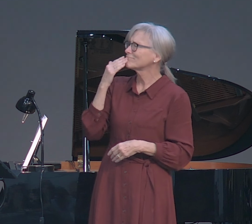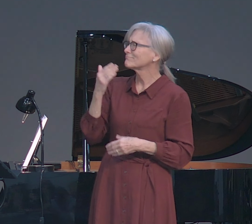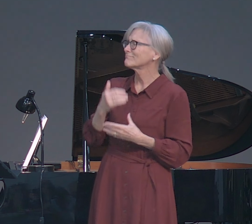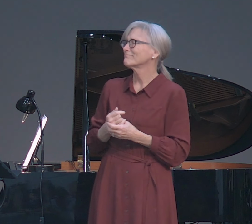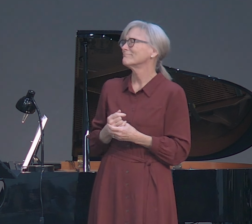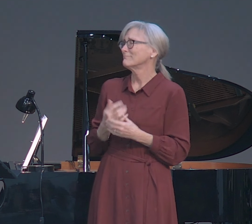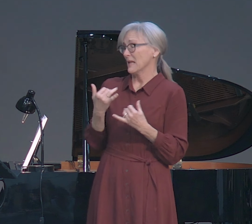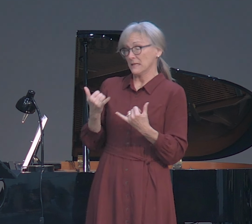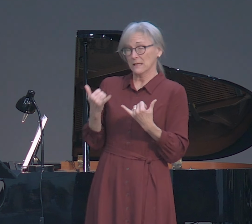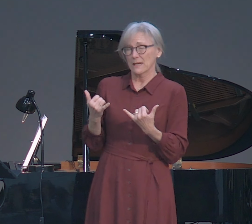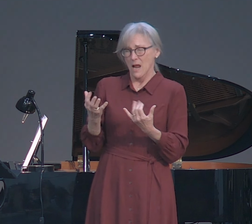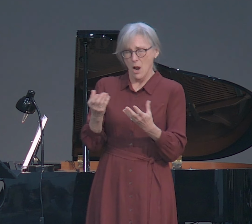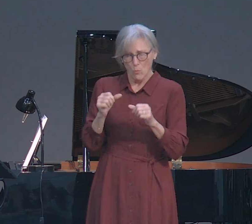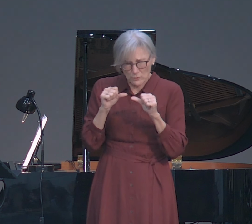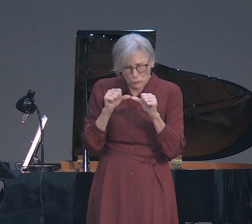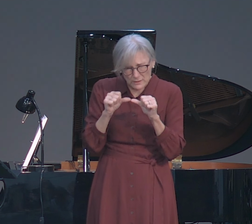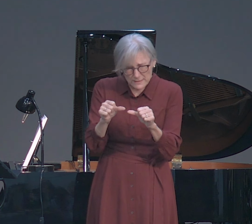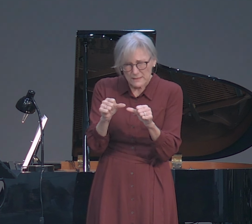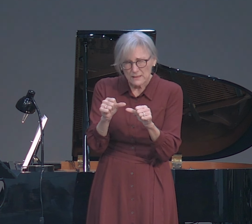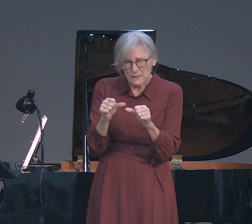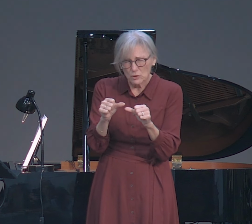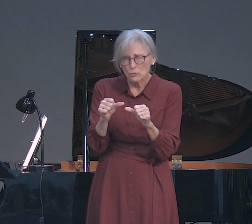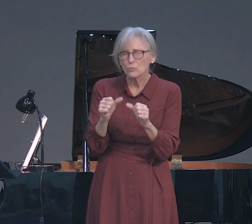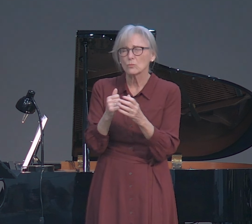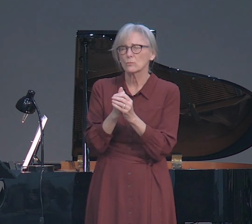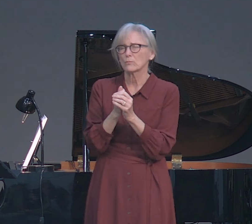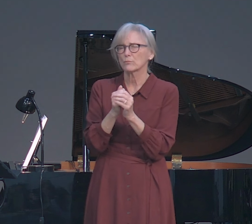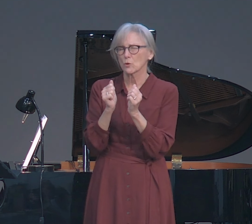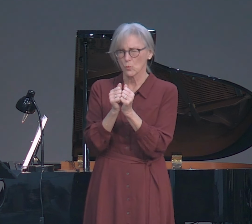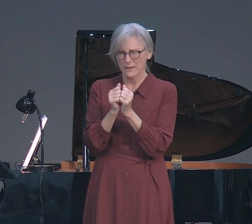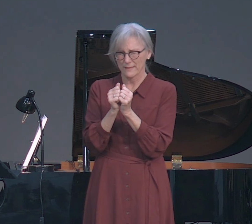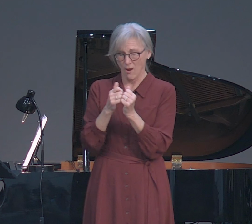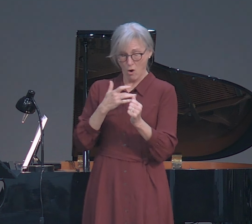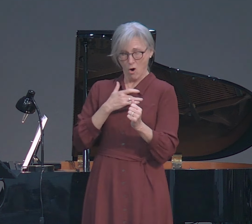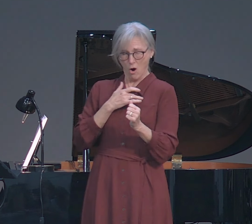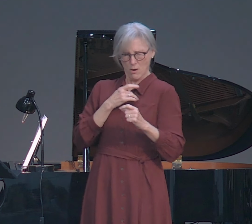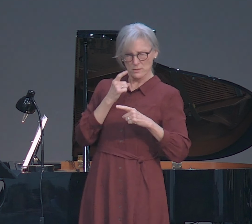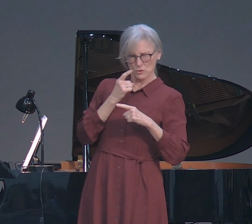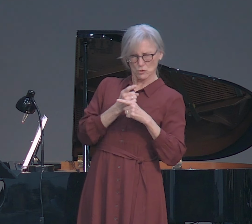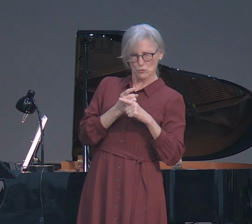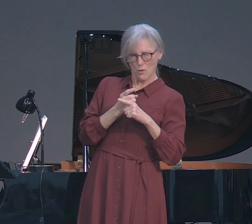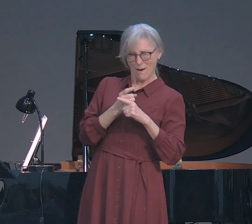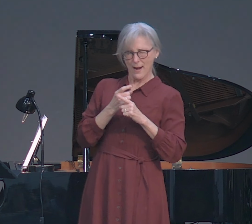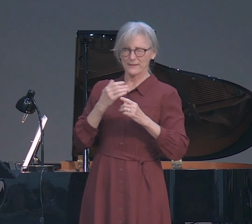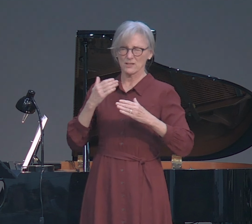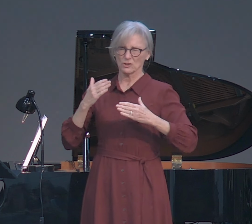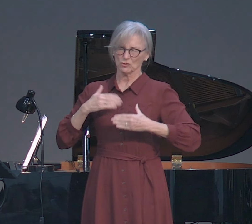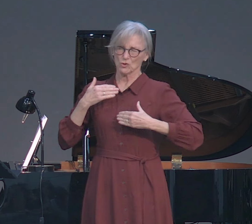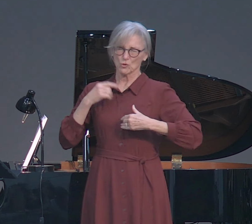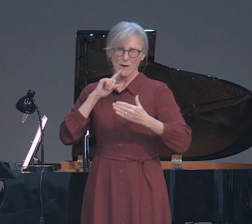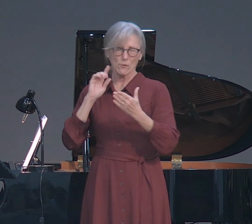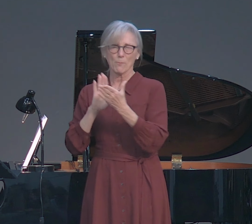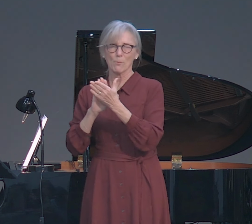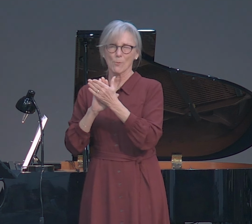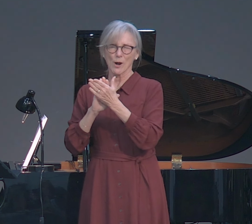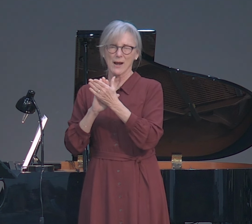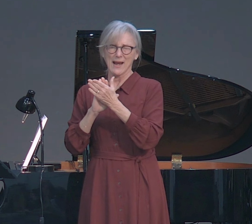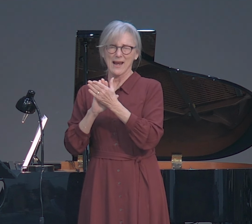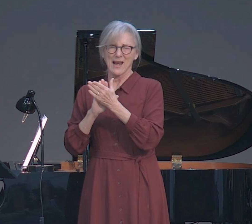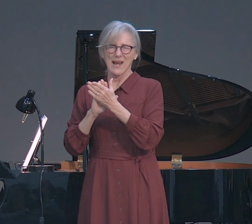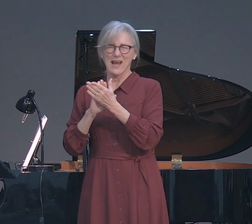Lord, we want to continue in this service with right hearts and joyful praise,